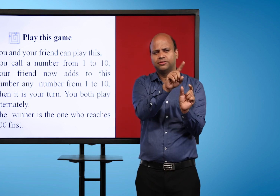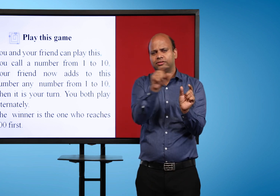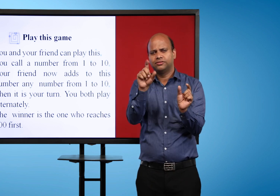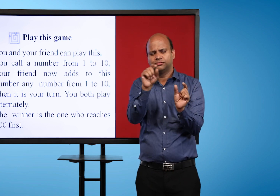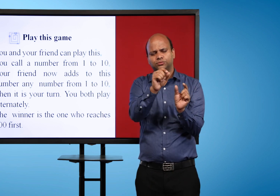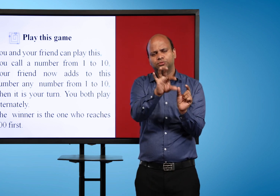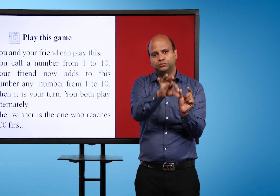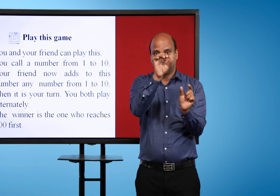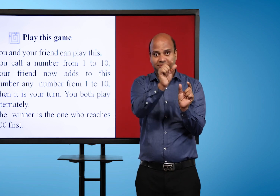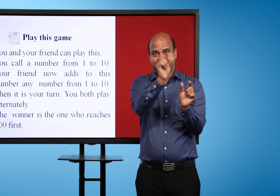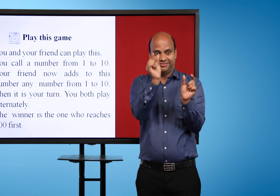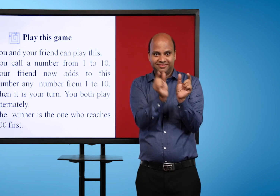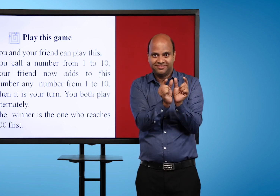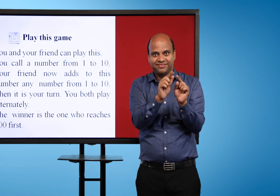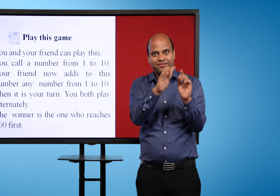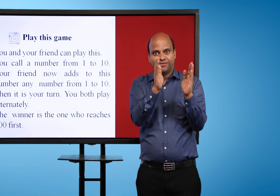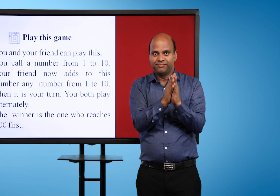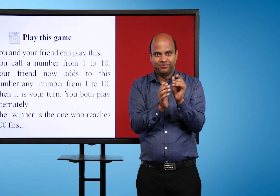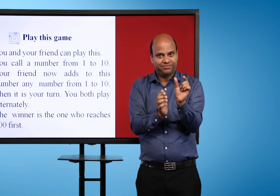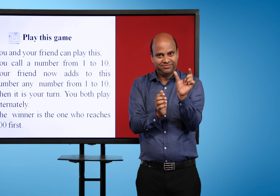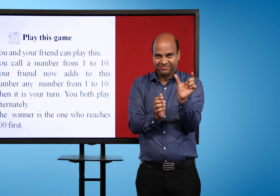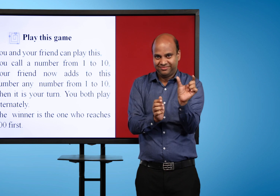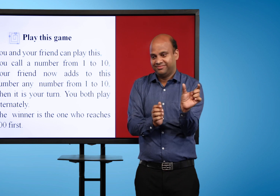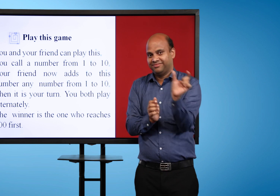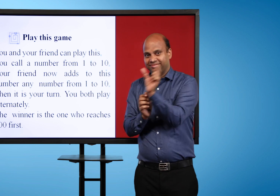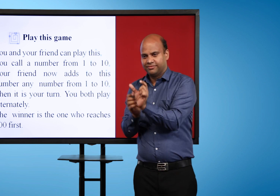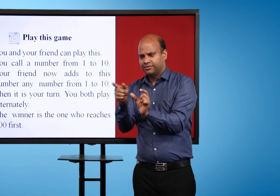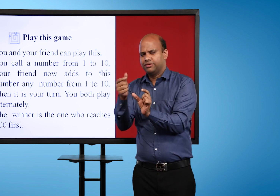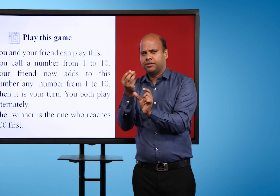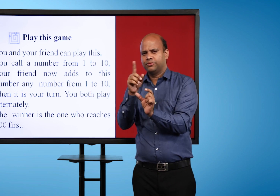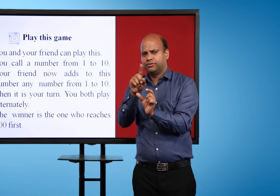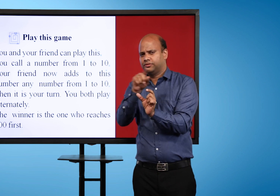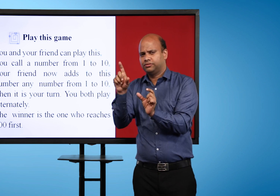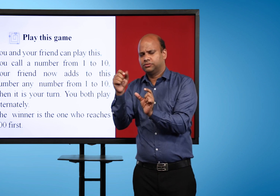Then it is your turn. You both play alternately.